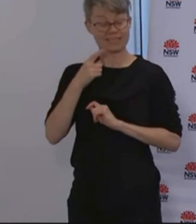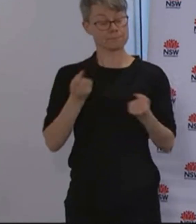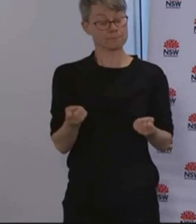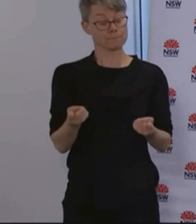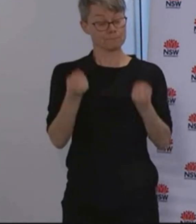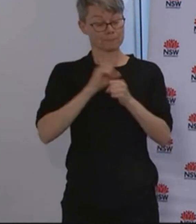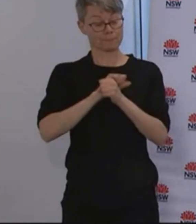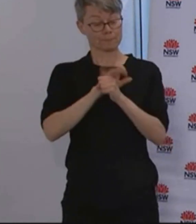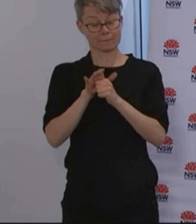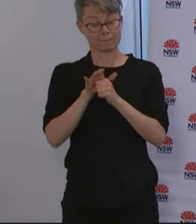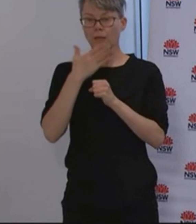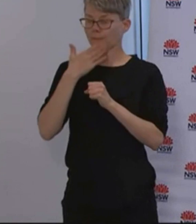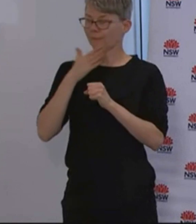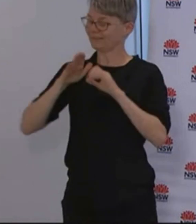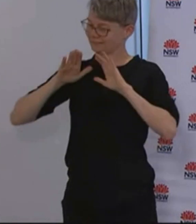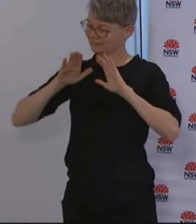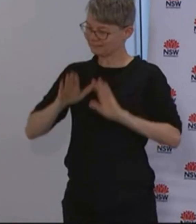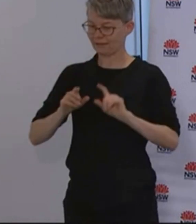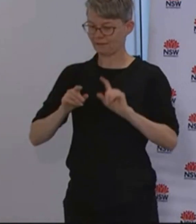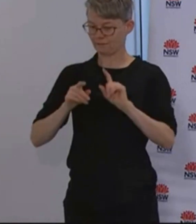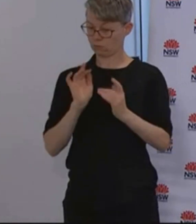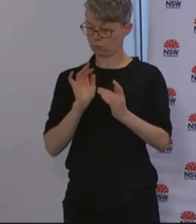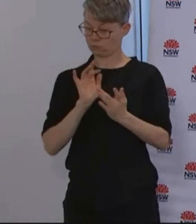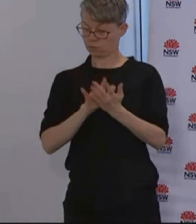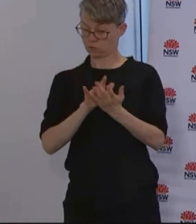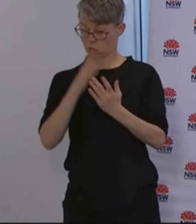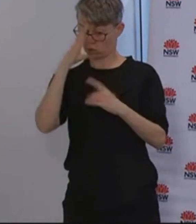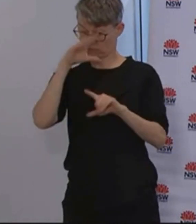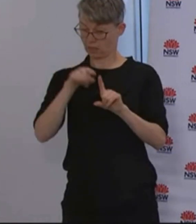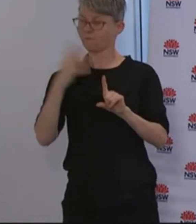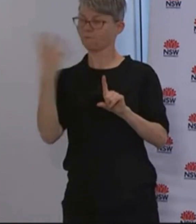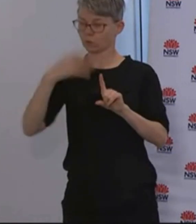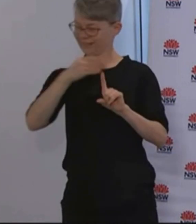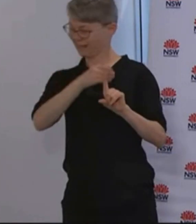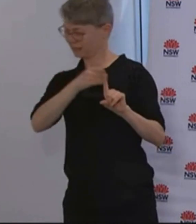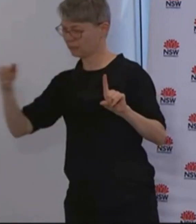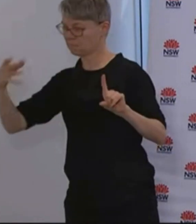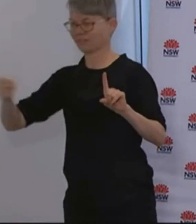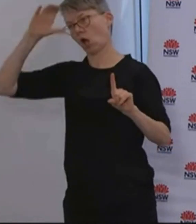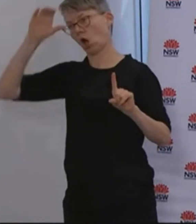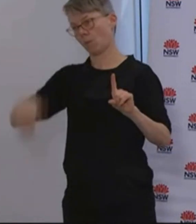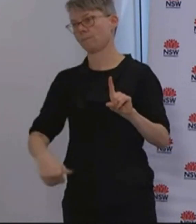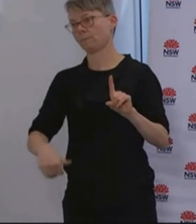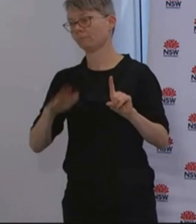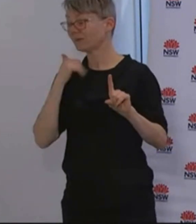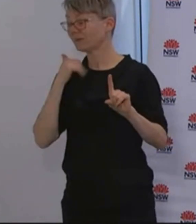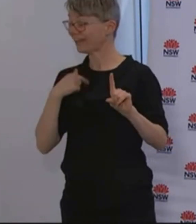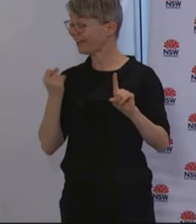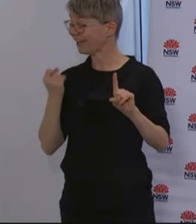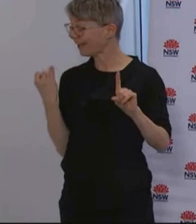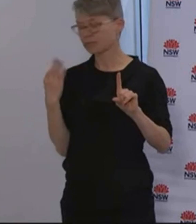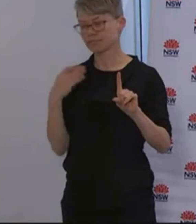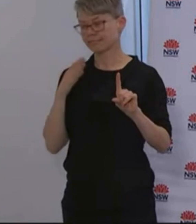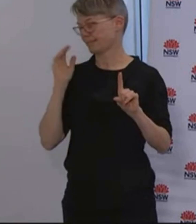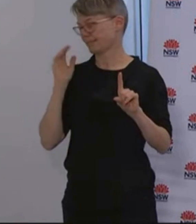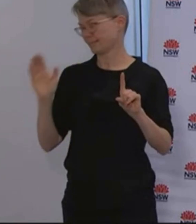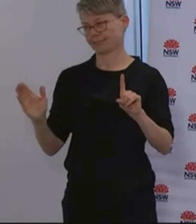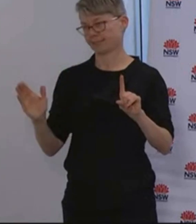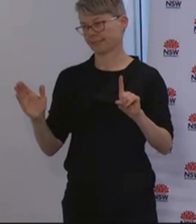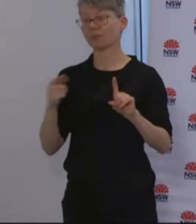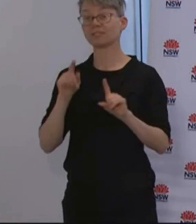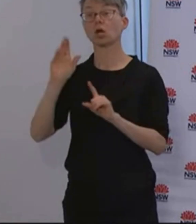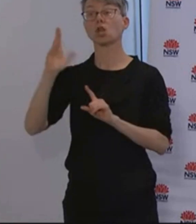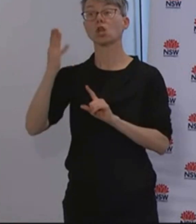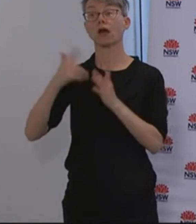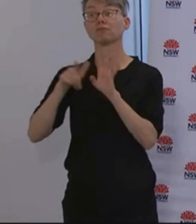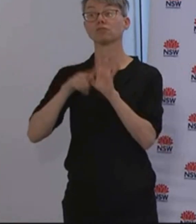your last exposure to the hotel, and particularly like to also call out those that attended on the 9th of July